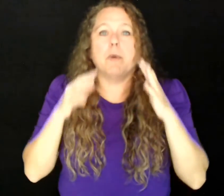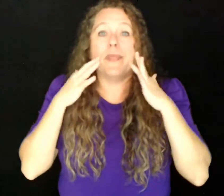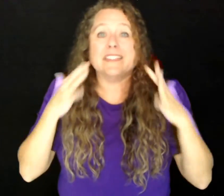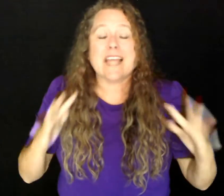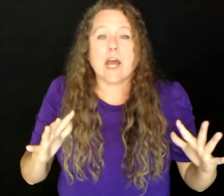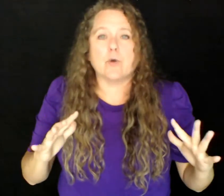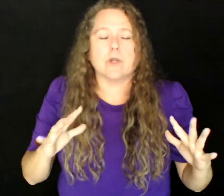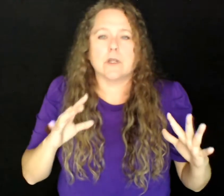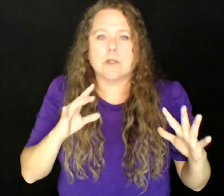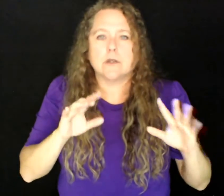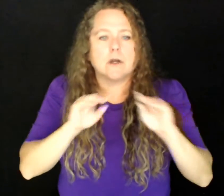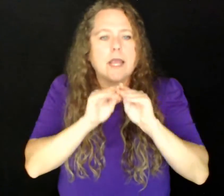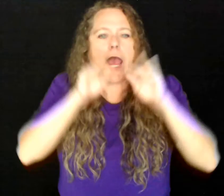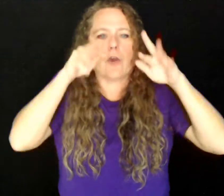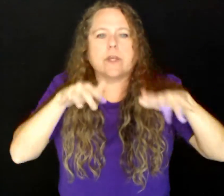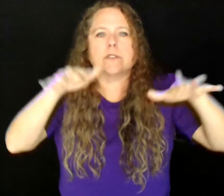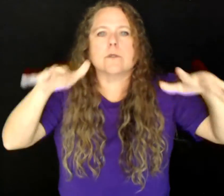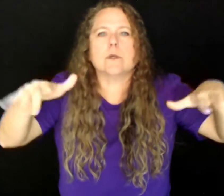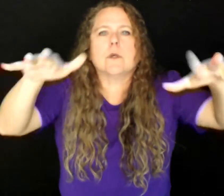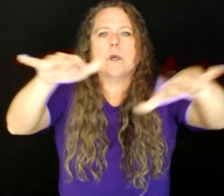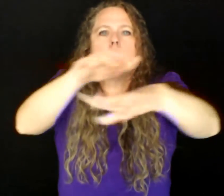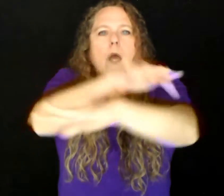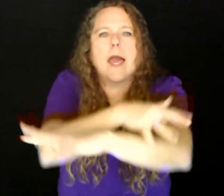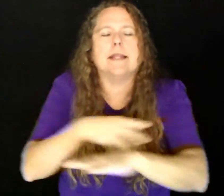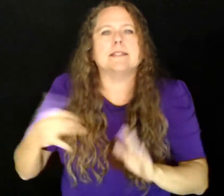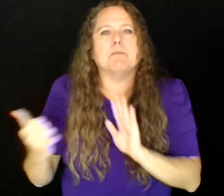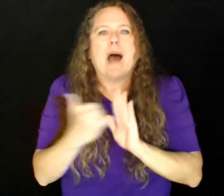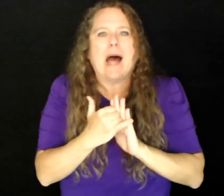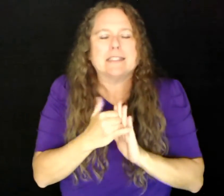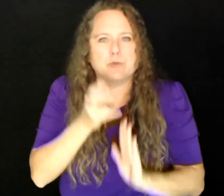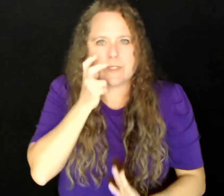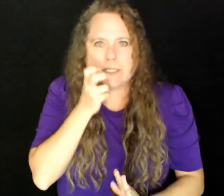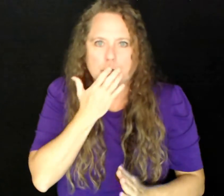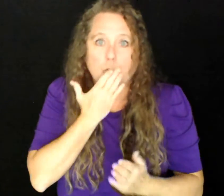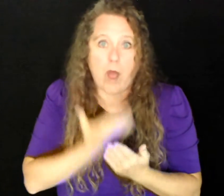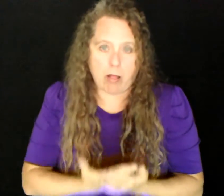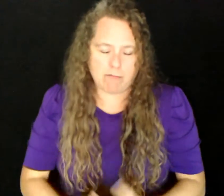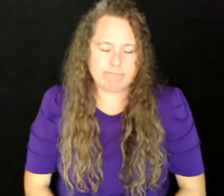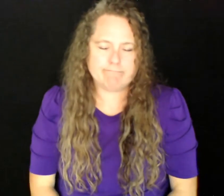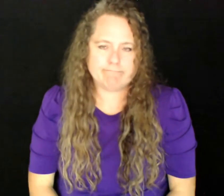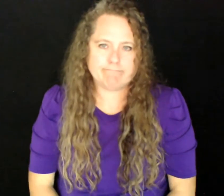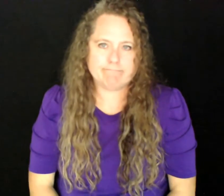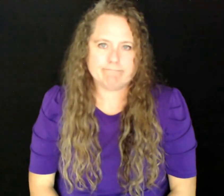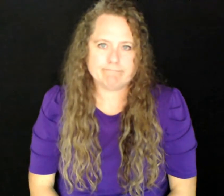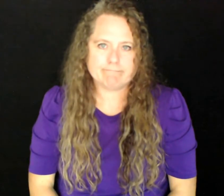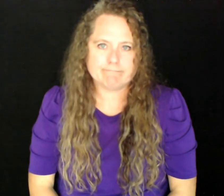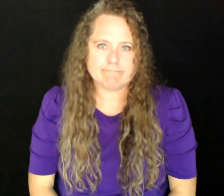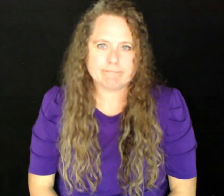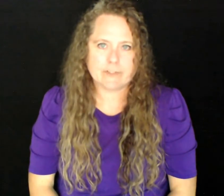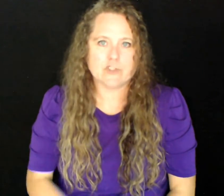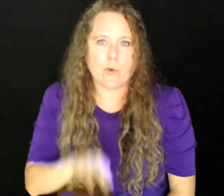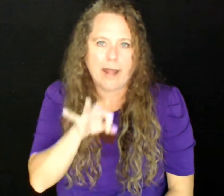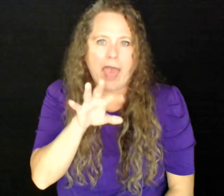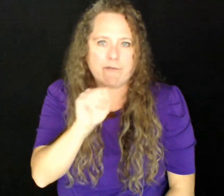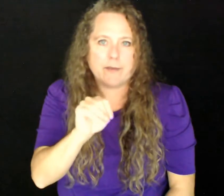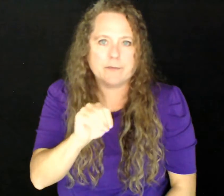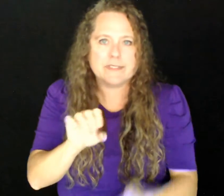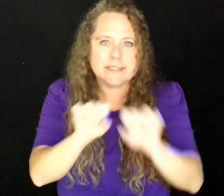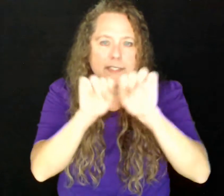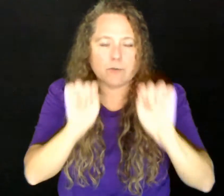the sound carries and it's impossible to hear well. So an FM system